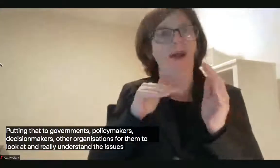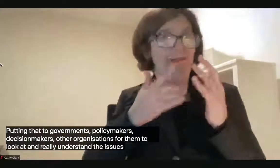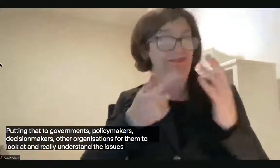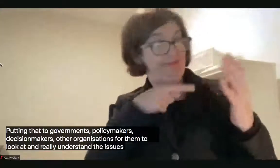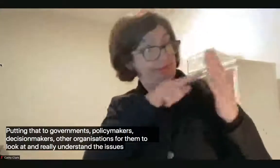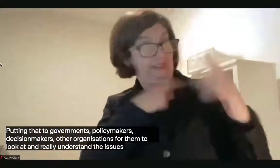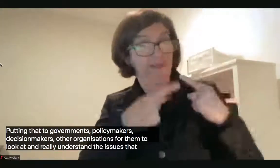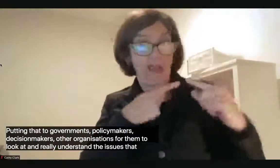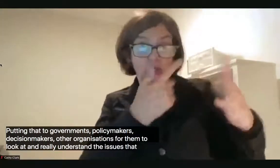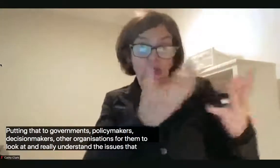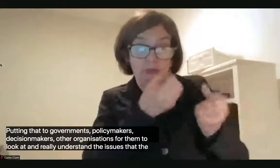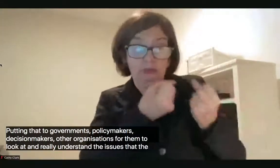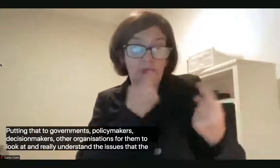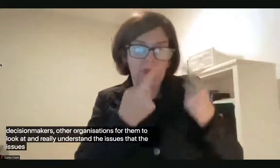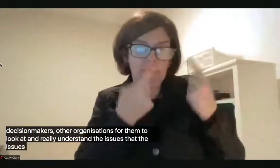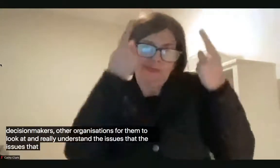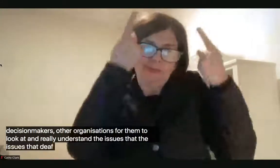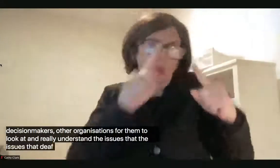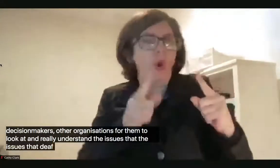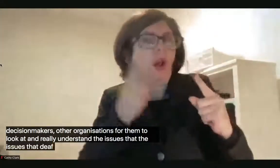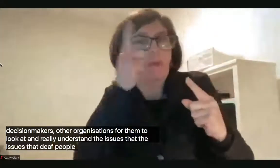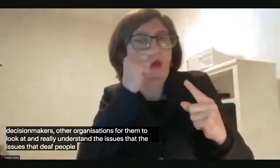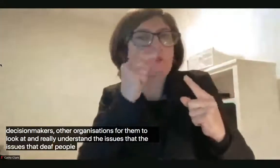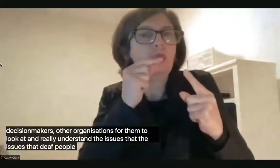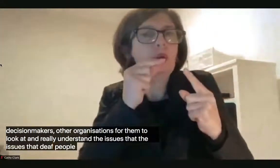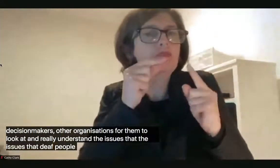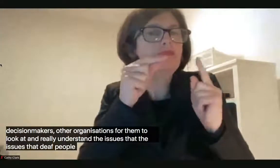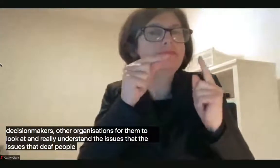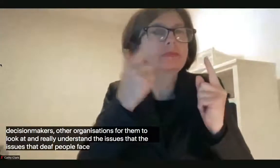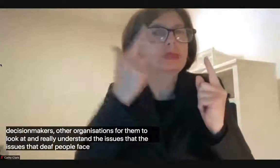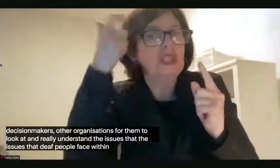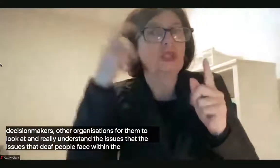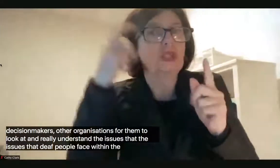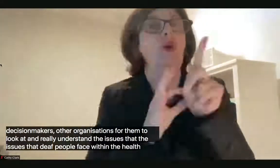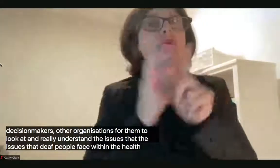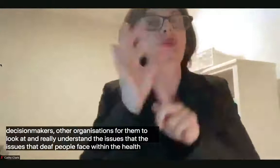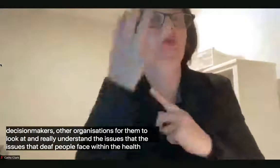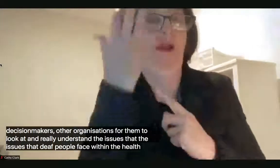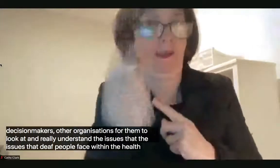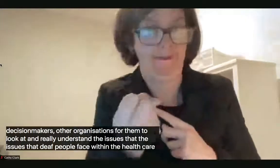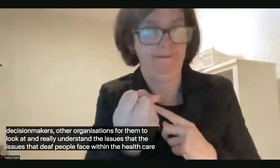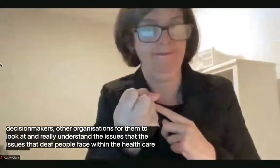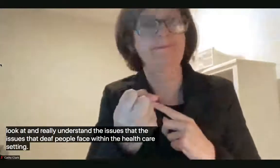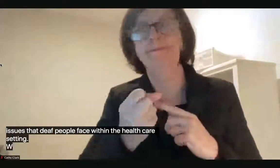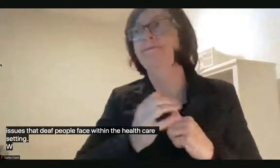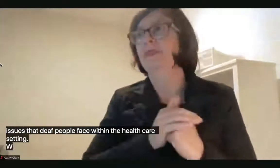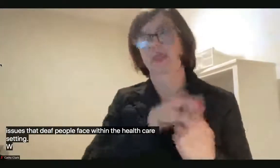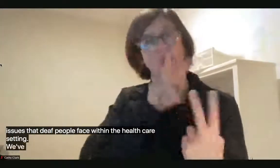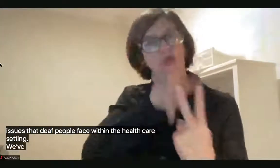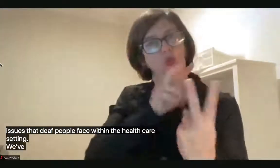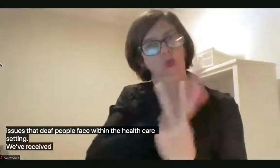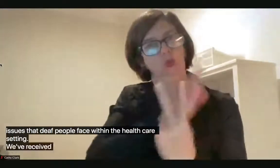works concurrently with the literary review. So we've received a number of different suggestions and ideas for